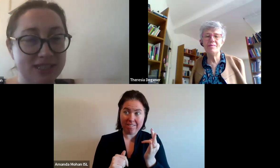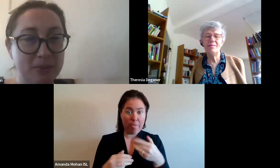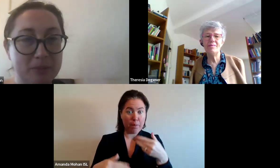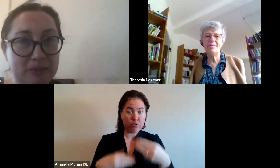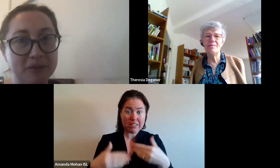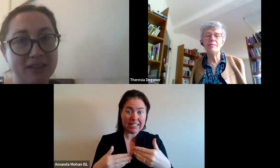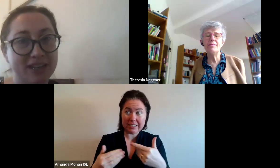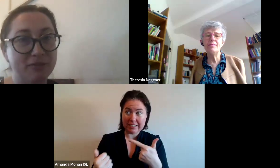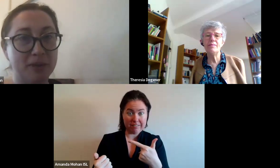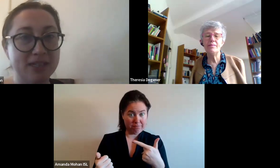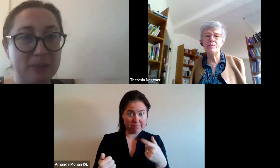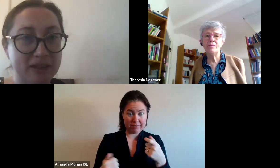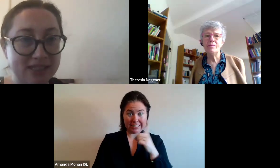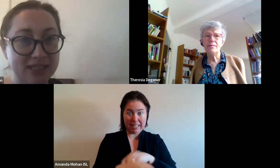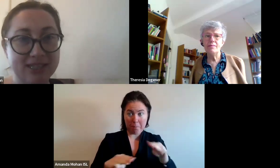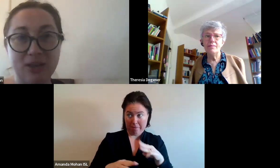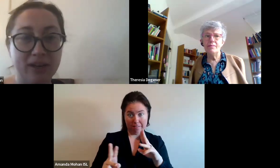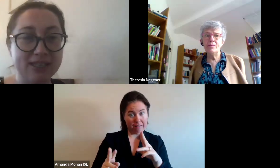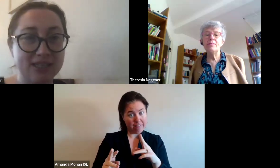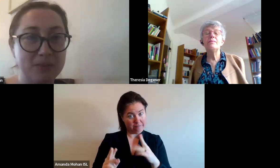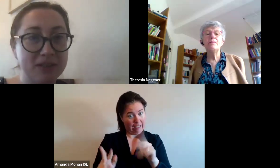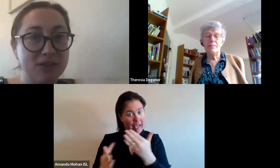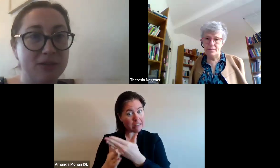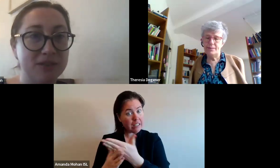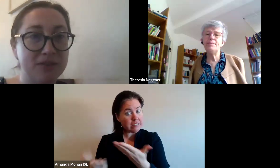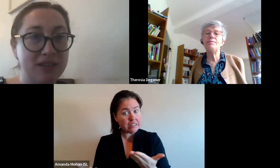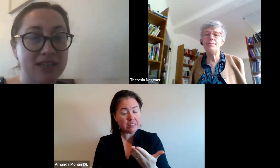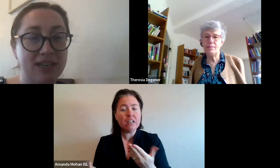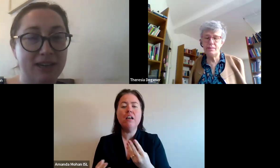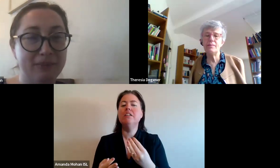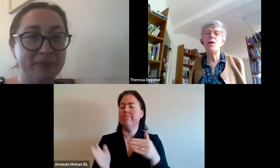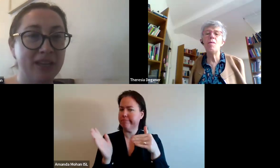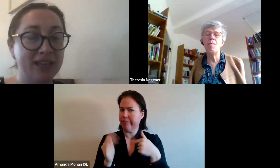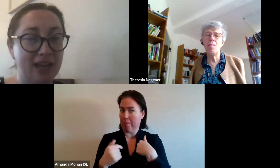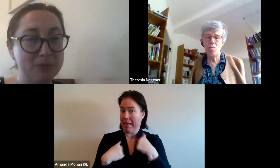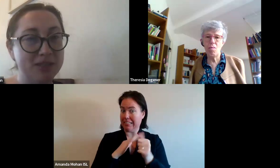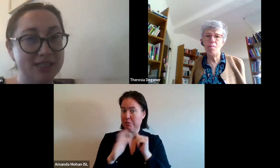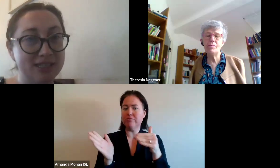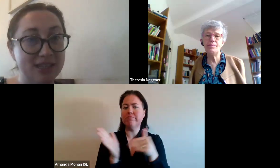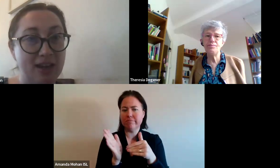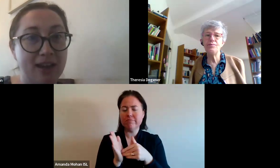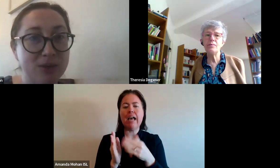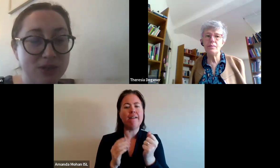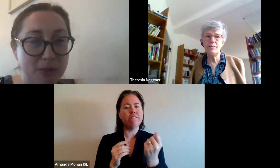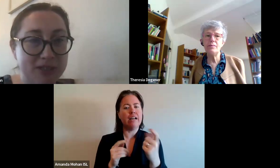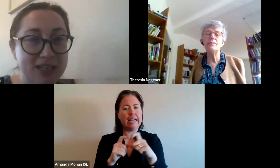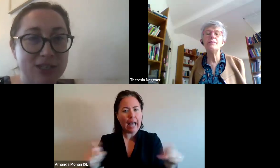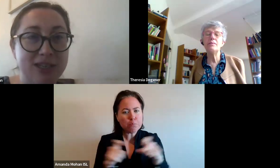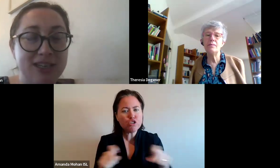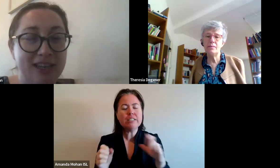Geneva, to disabled people. And from my experience, it's quite accessible in terms of the captions and sign